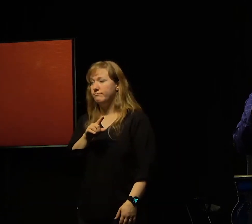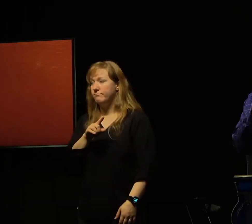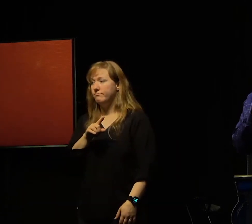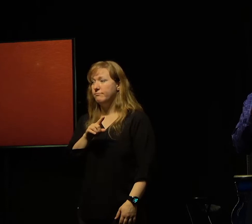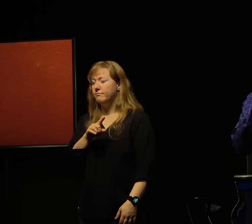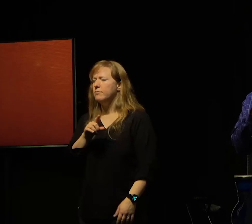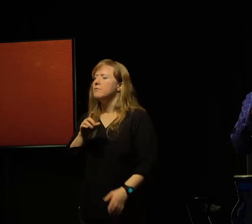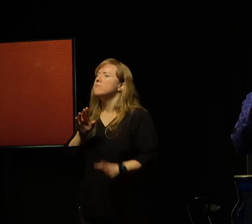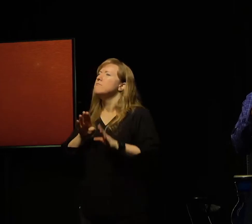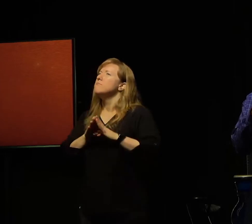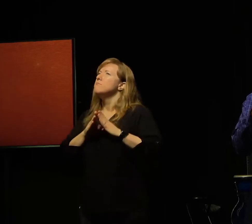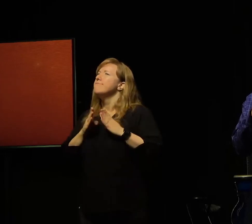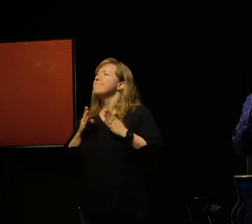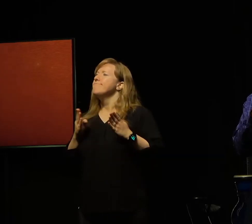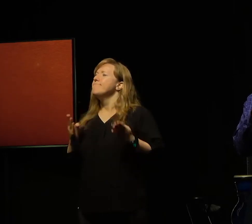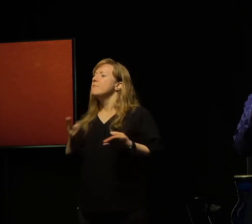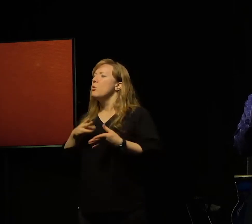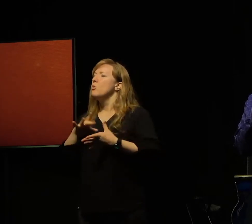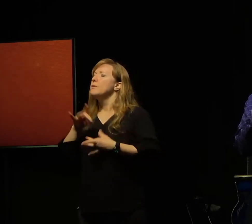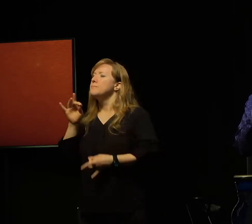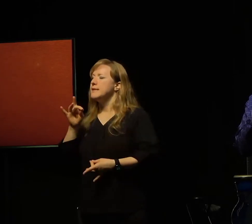Let the Holy Spirit in you